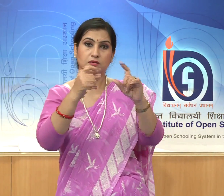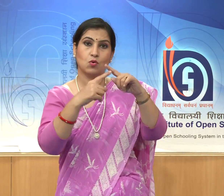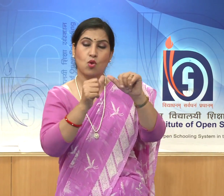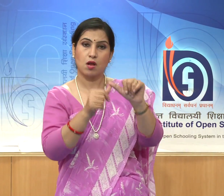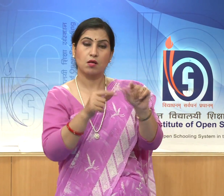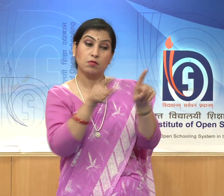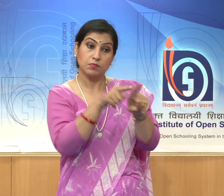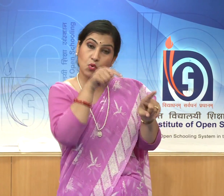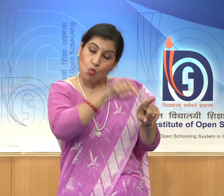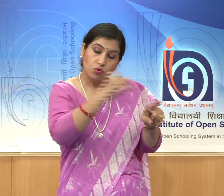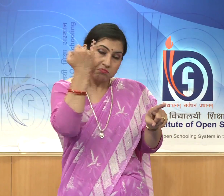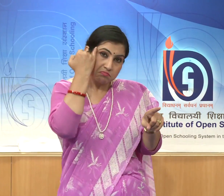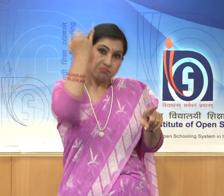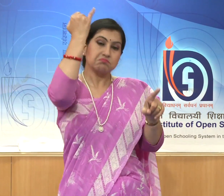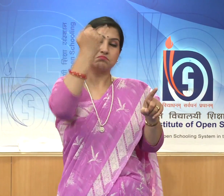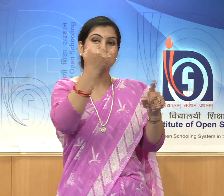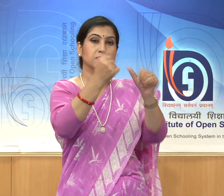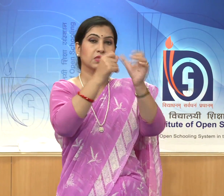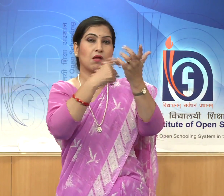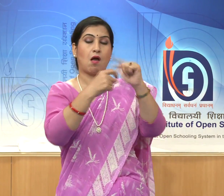This terracotta art